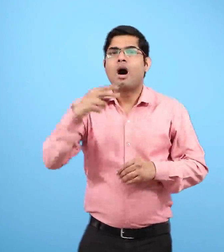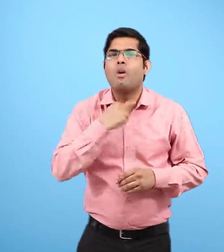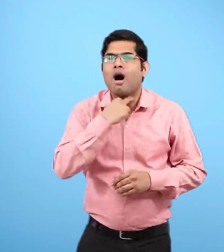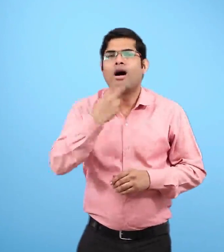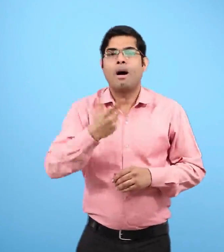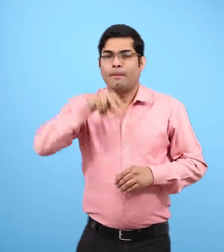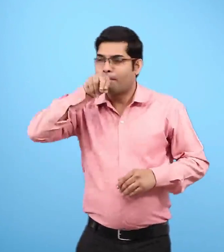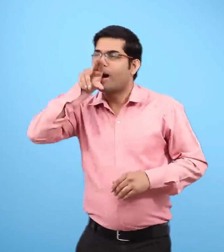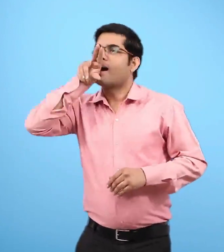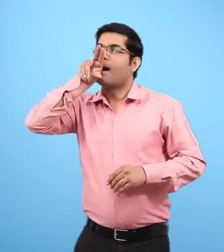It speaks like.